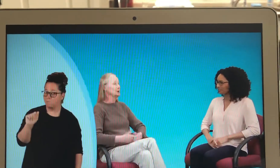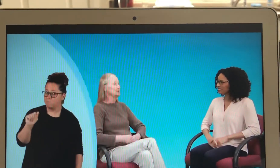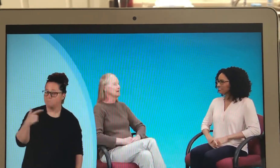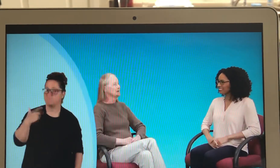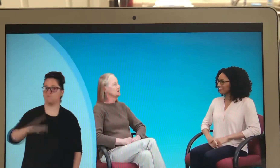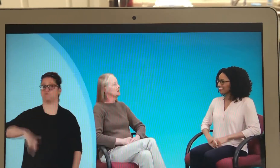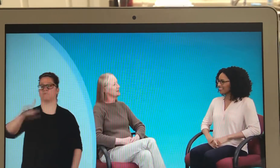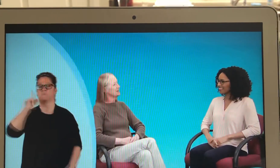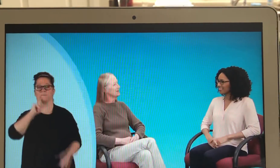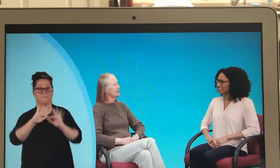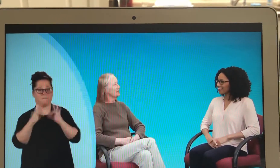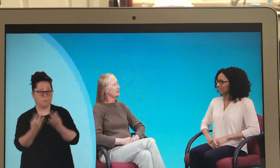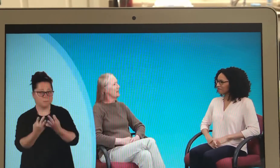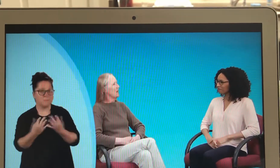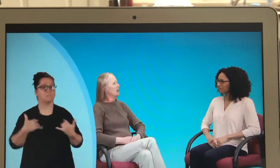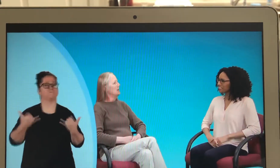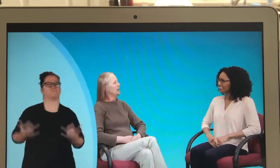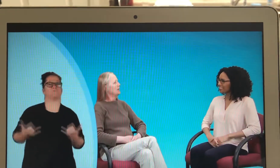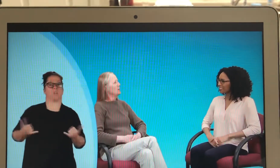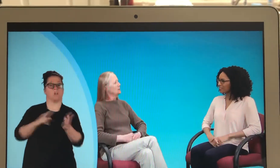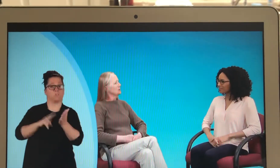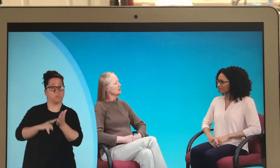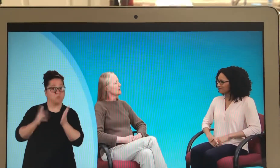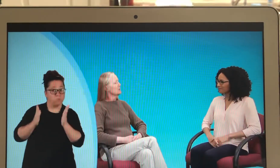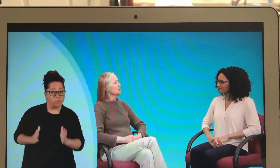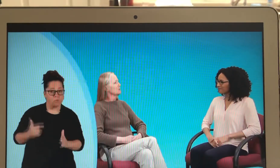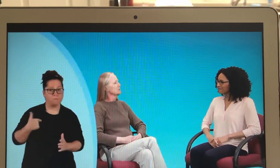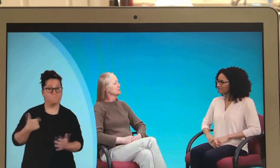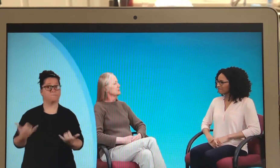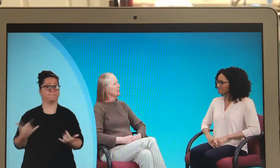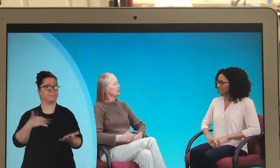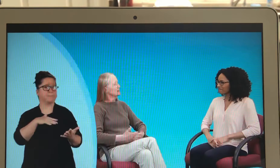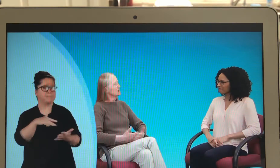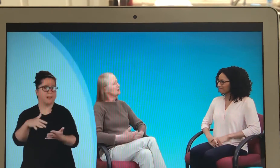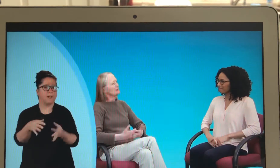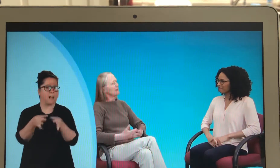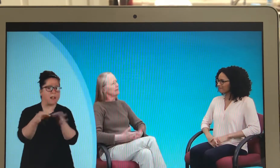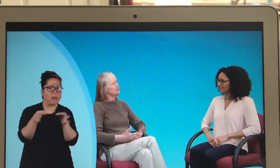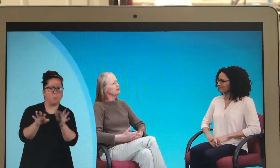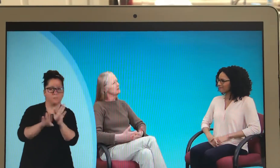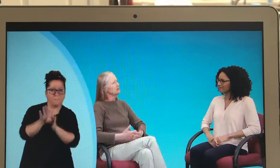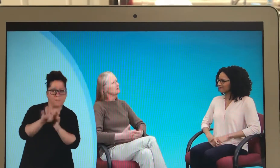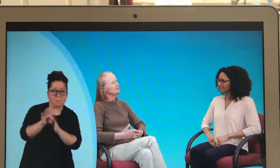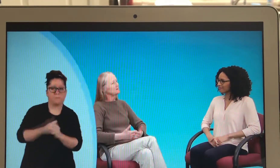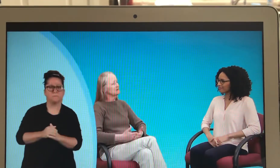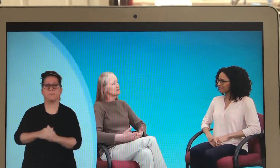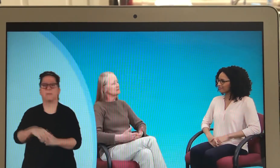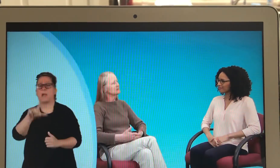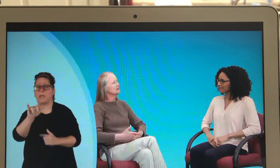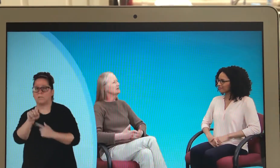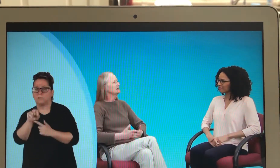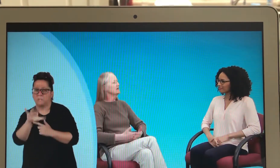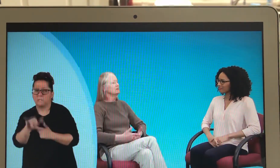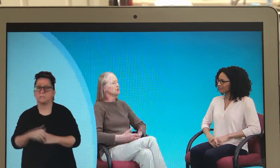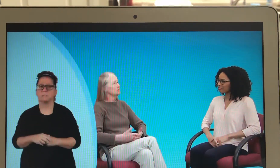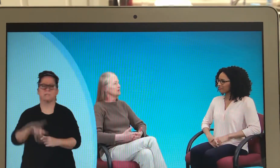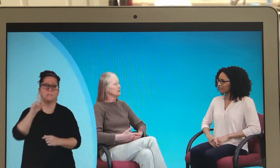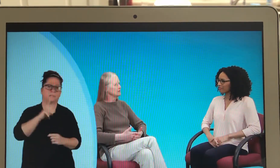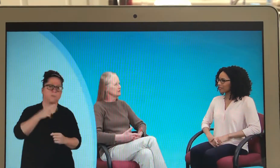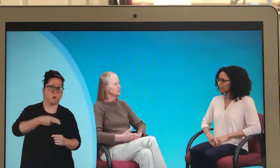the deaf. I am a CODA, and I grew up in a family with that. Today I'm studying language